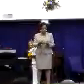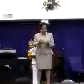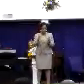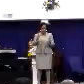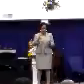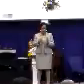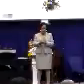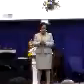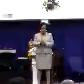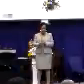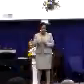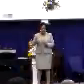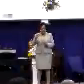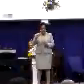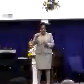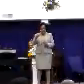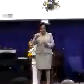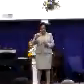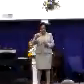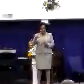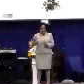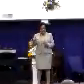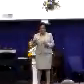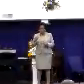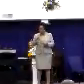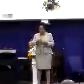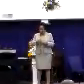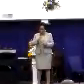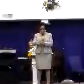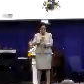Get a trade. Somebody said, I don't know. That's how it works. Listen.